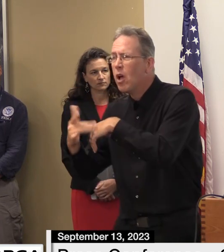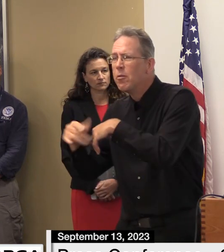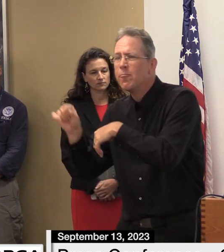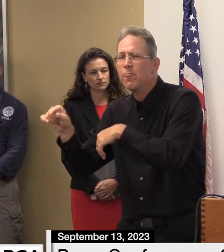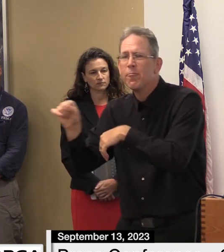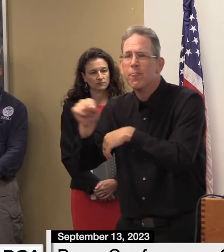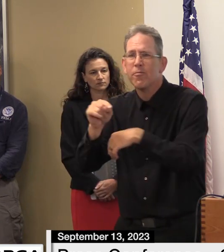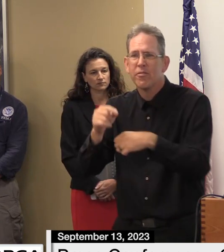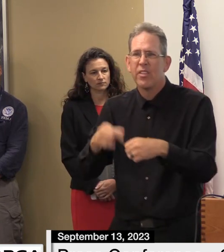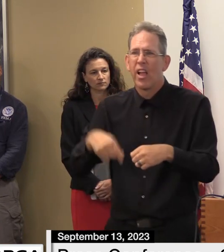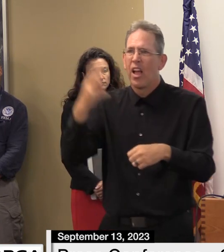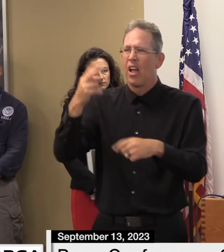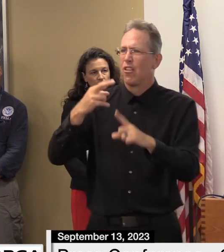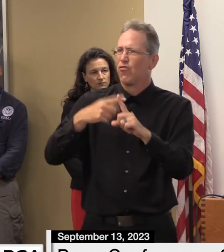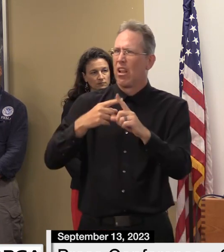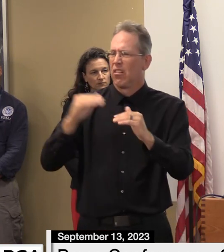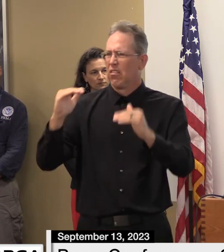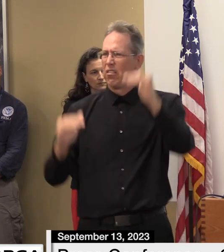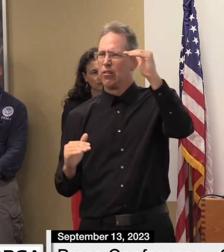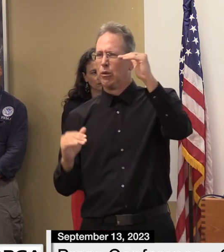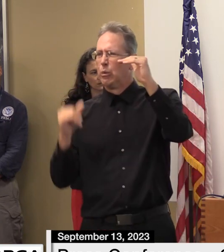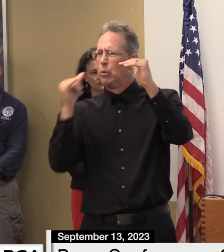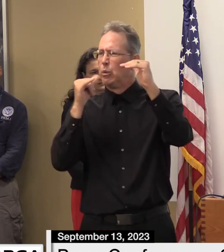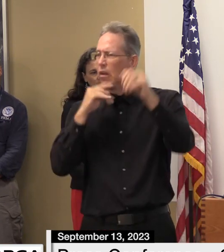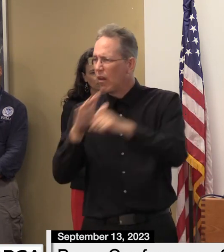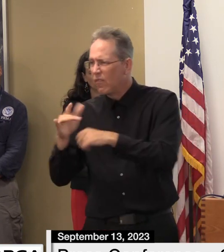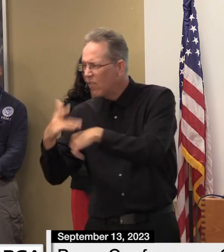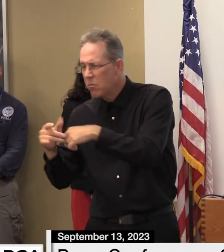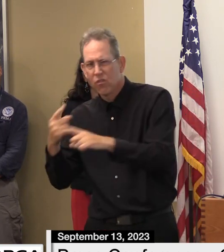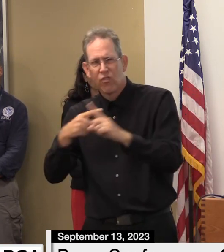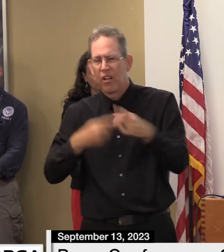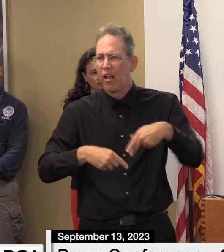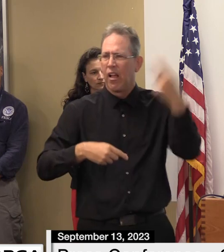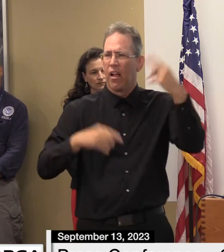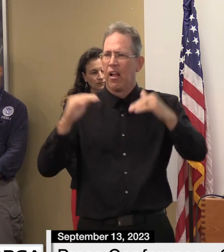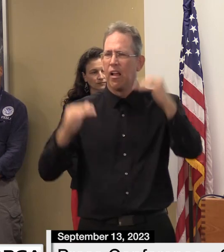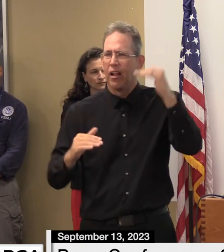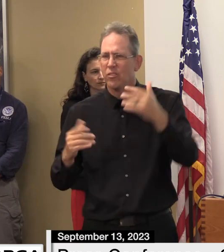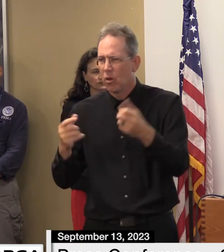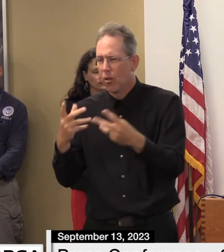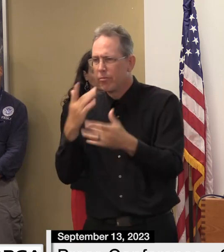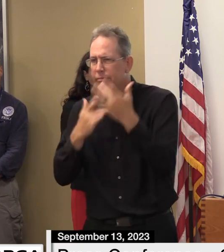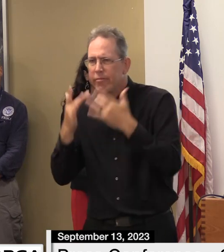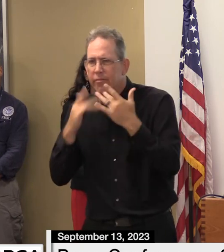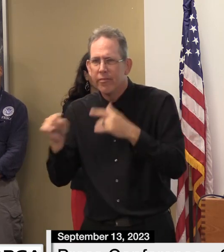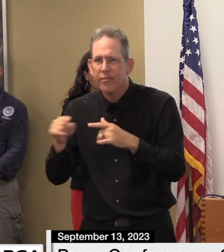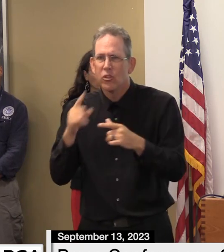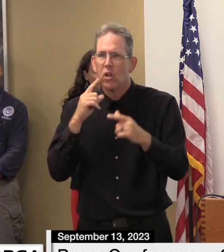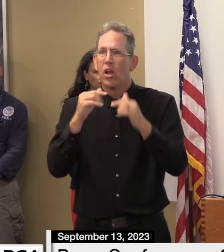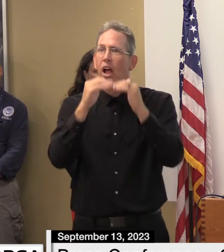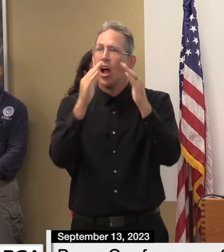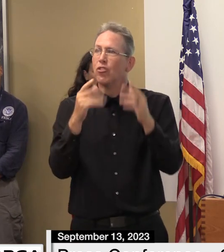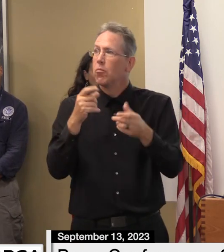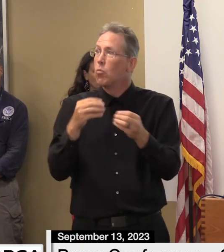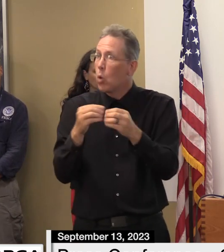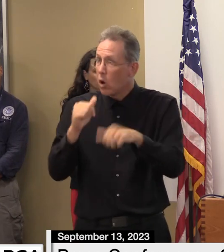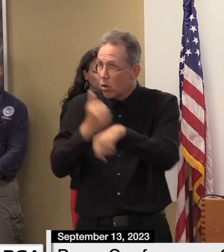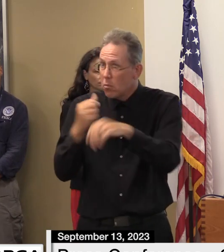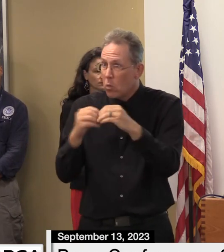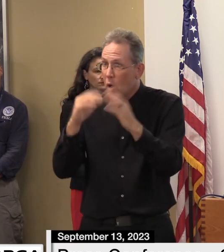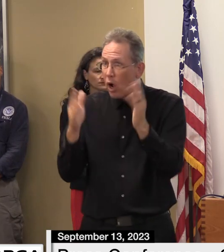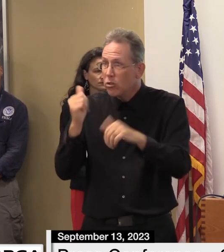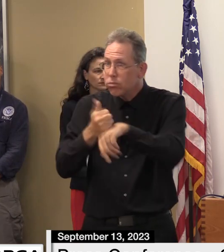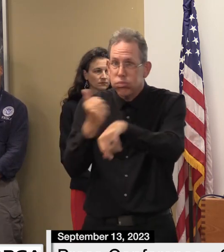in the country. So more housing is needed to make sure we can stabilize and bring down the cost of housing and solve these social issues as